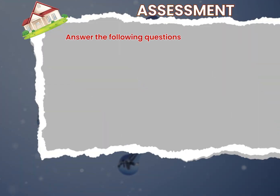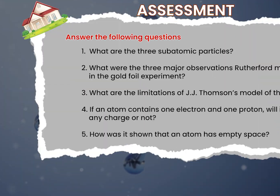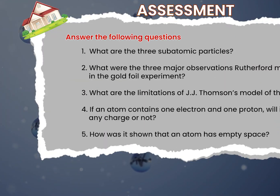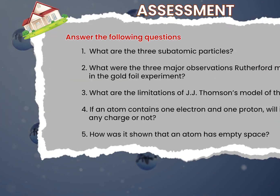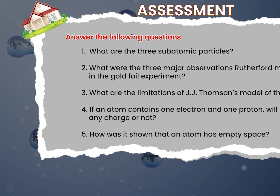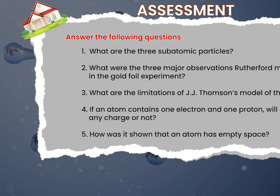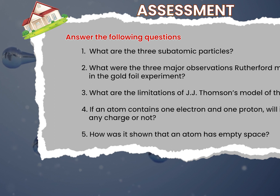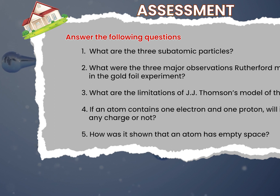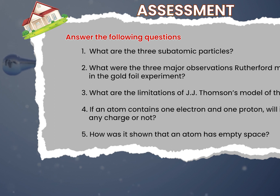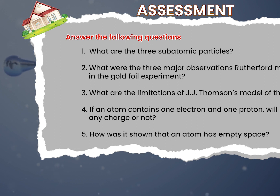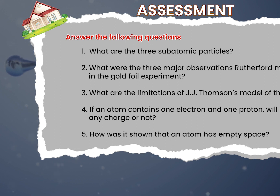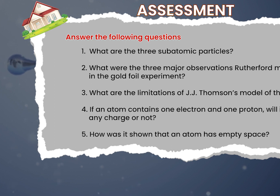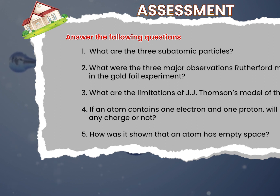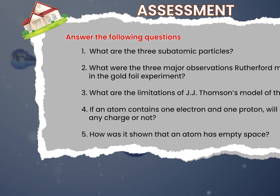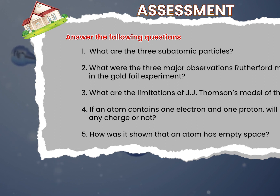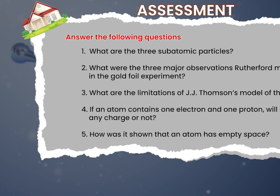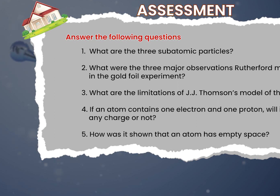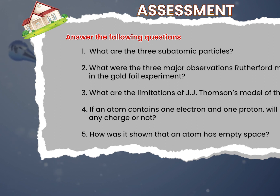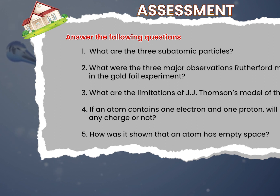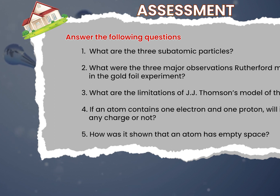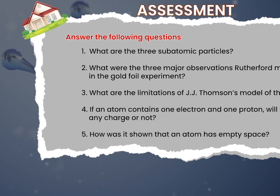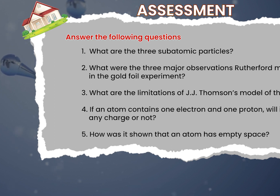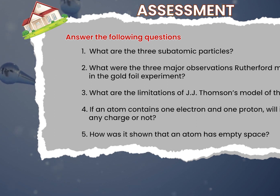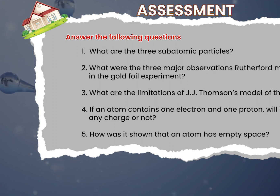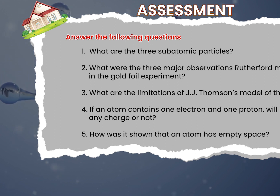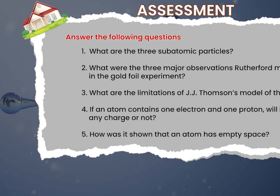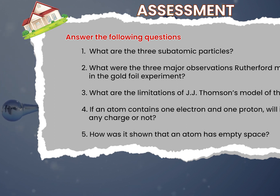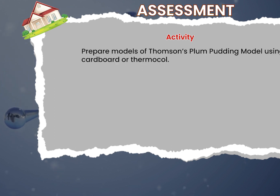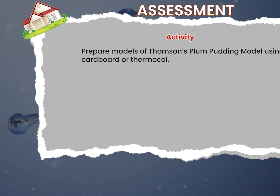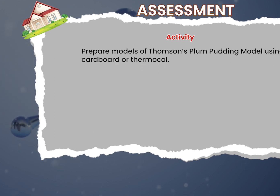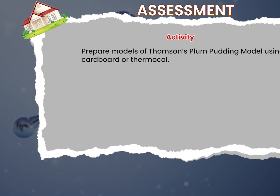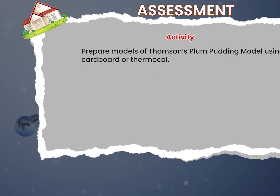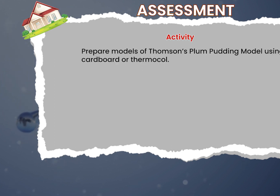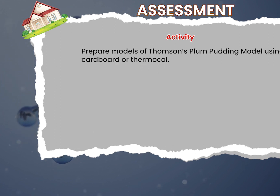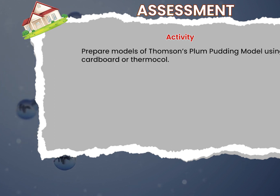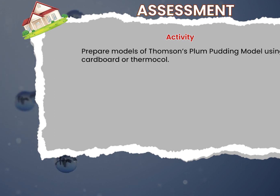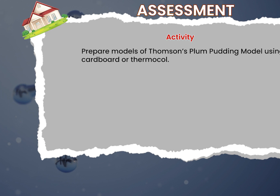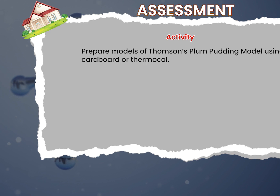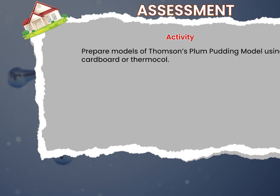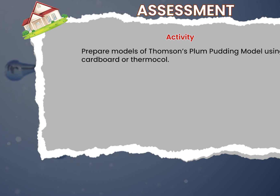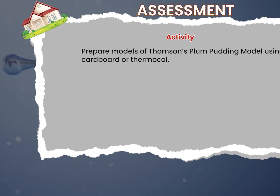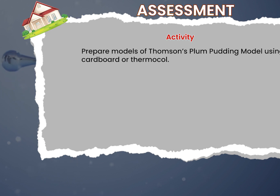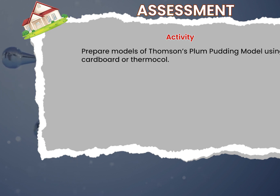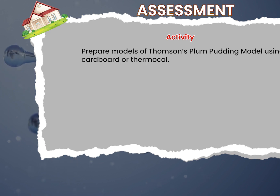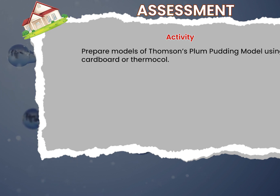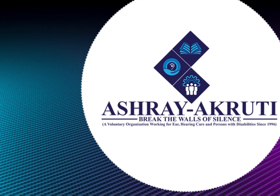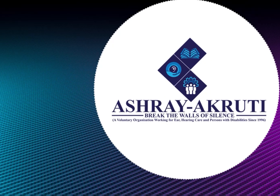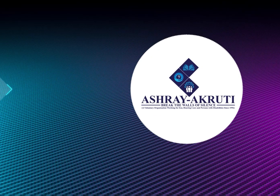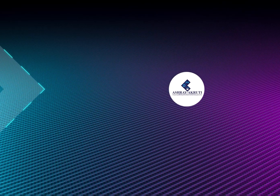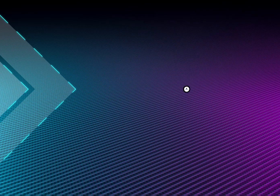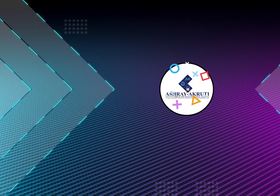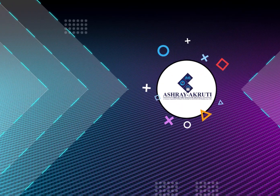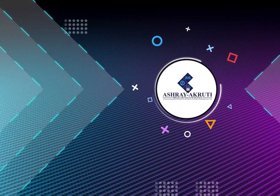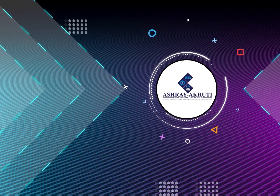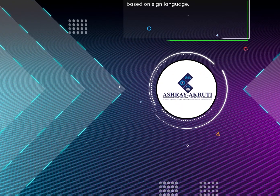A relação audio and Diana only